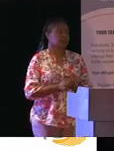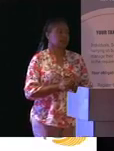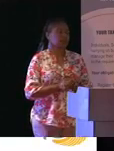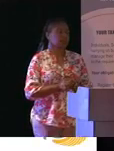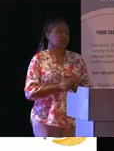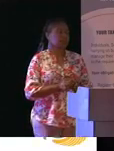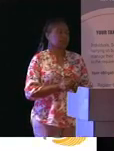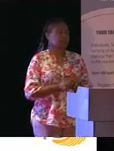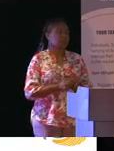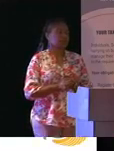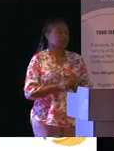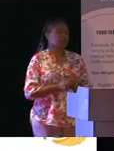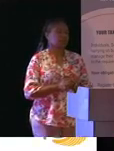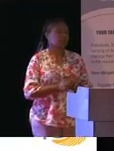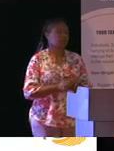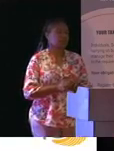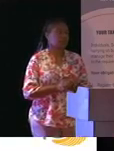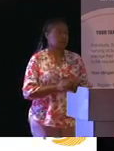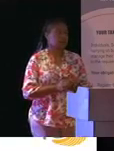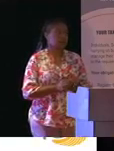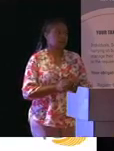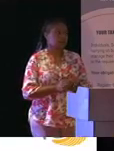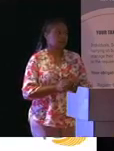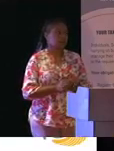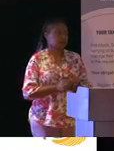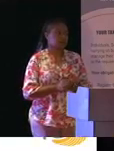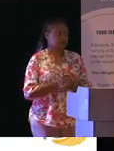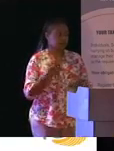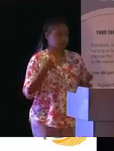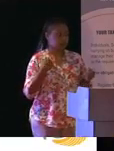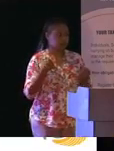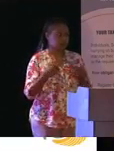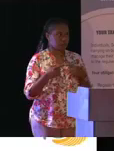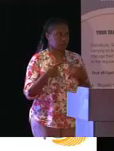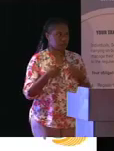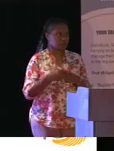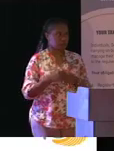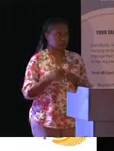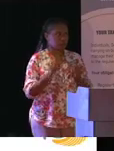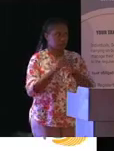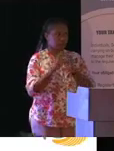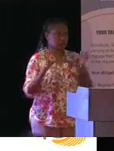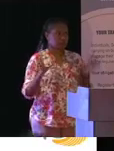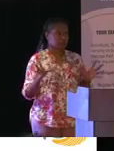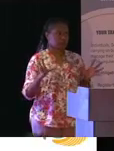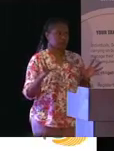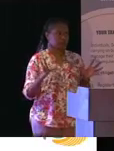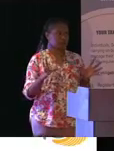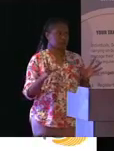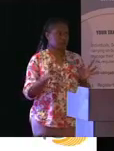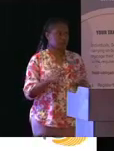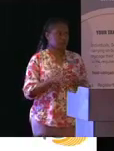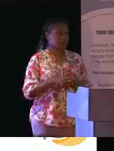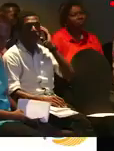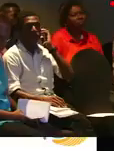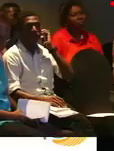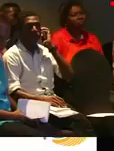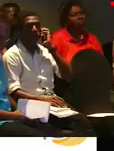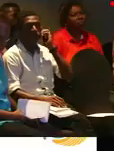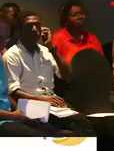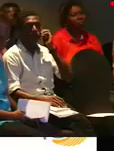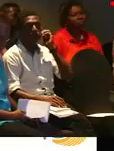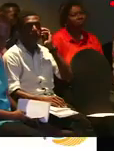that information must be clearly indicated when you are confirming